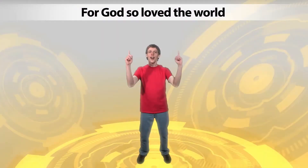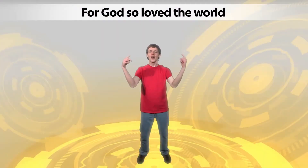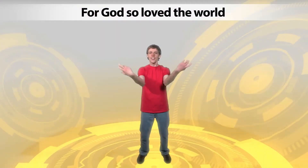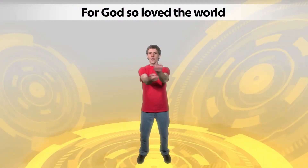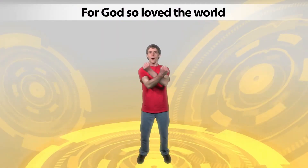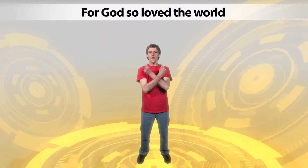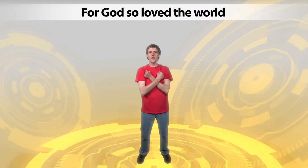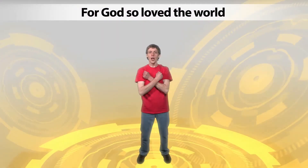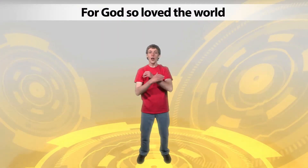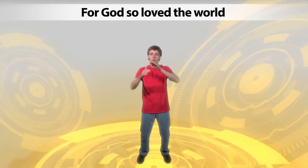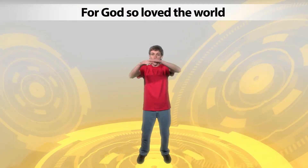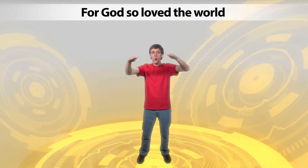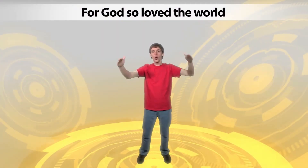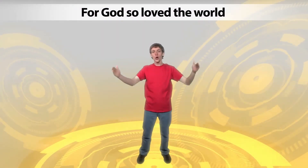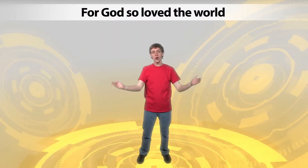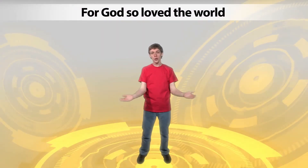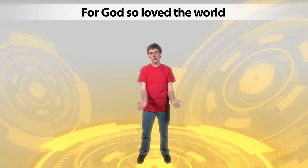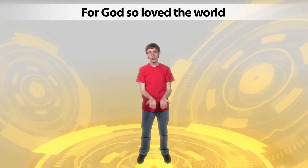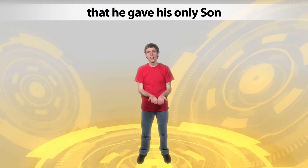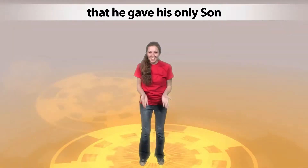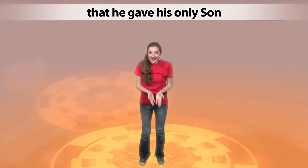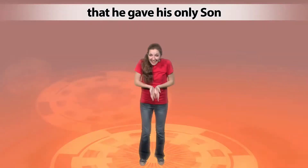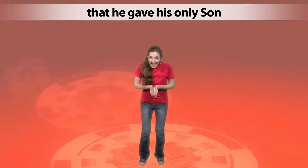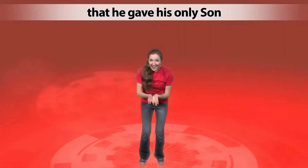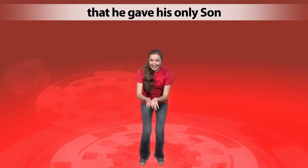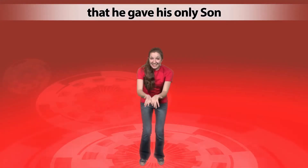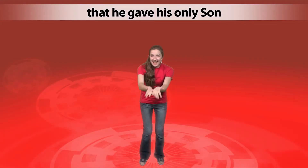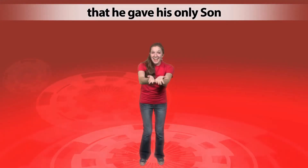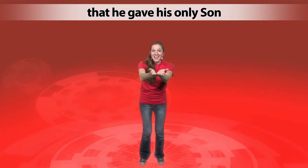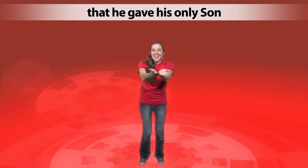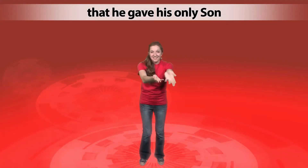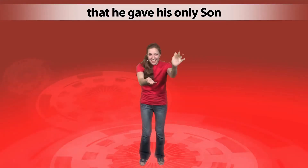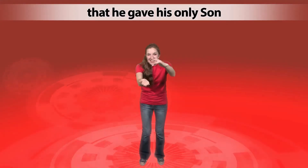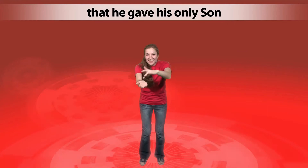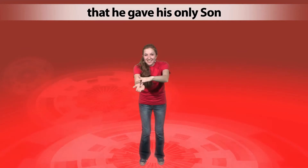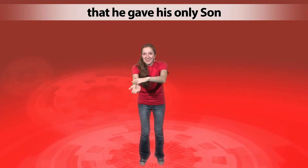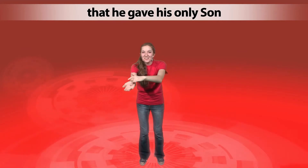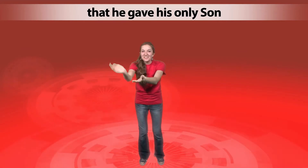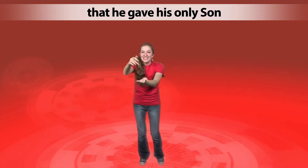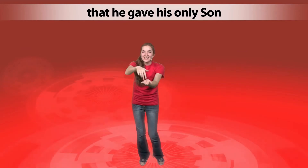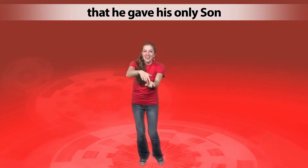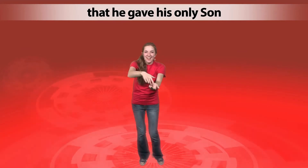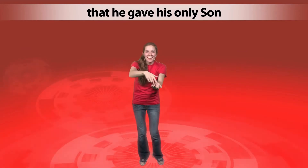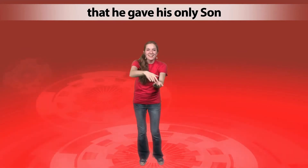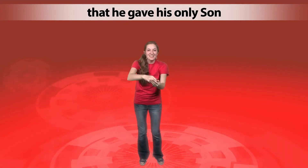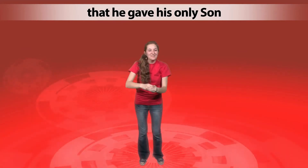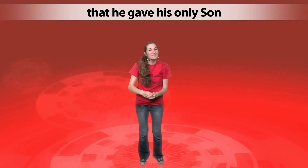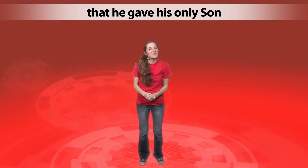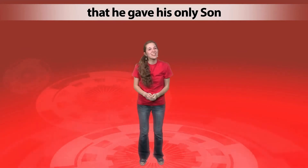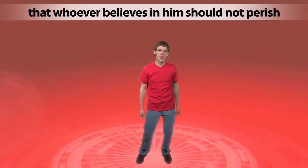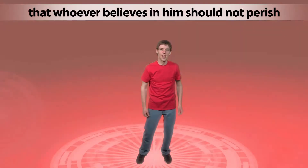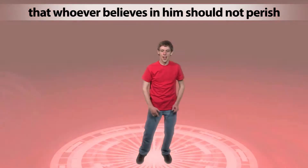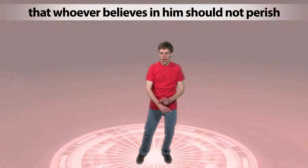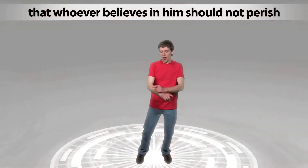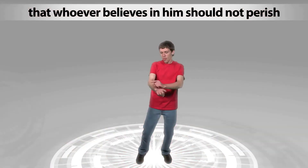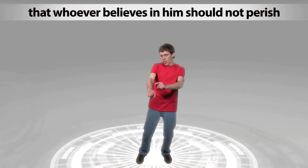God so loved the world that he gave his only Son,